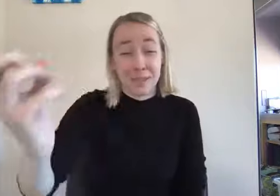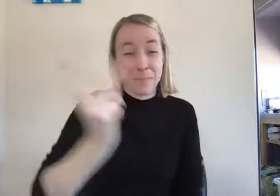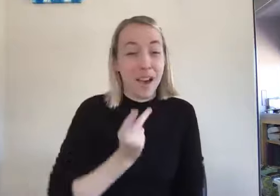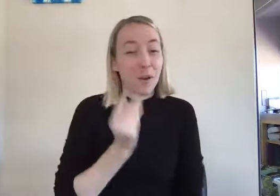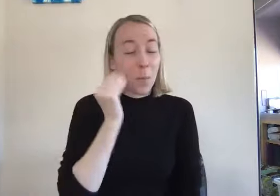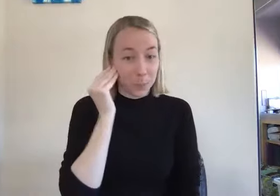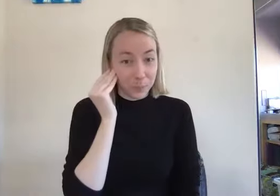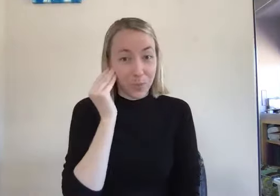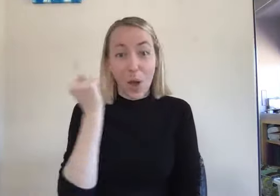came back.